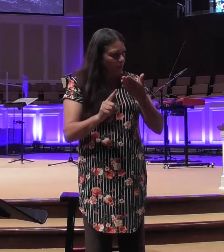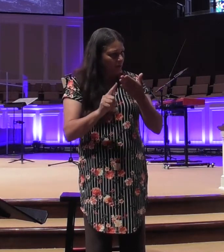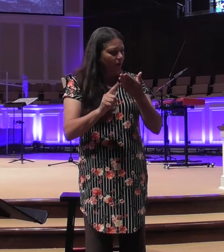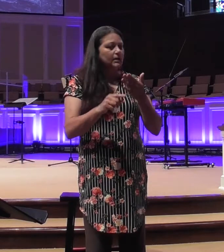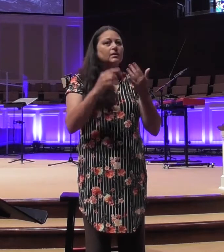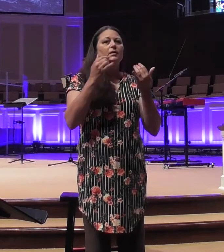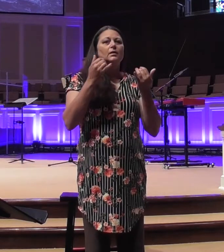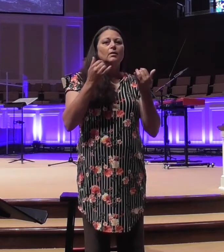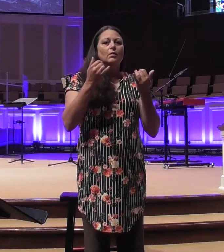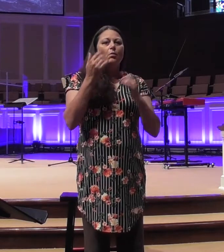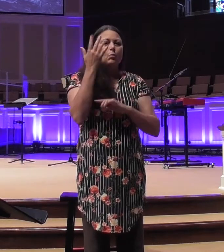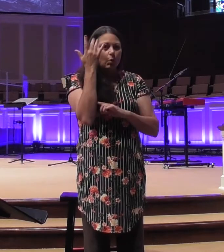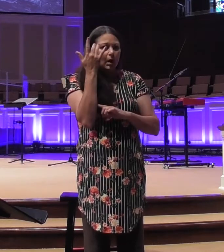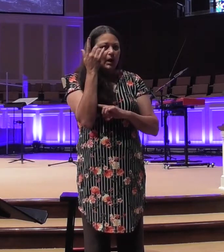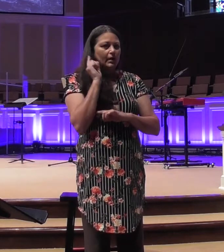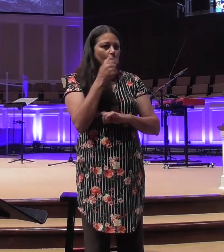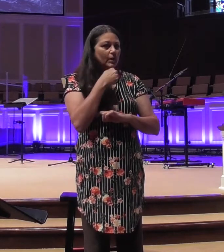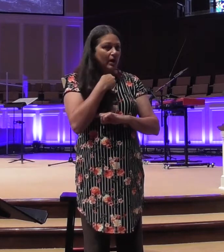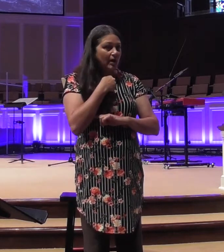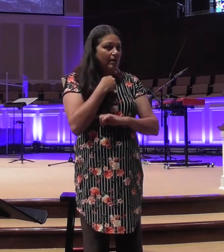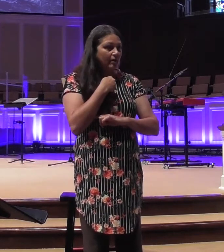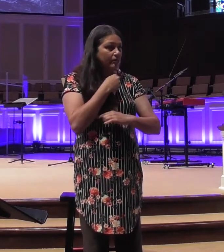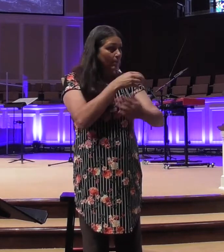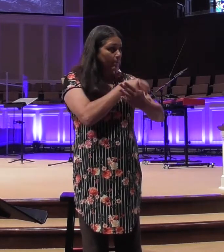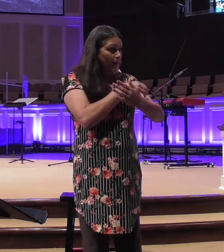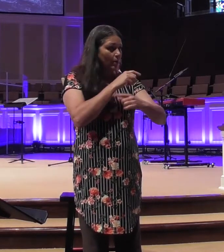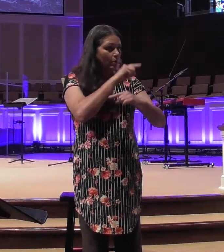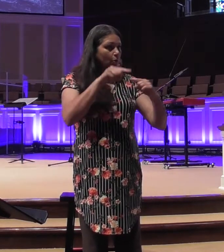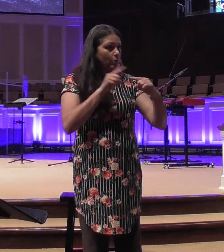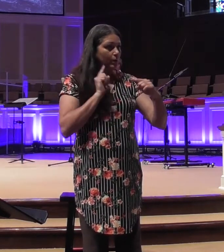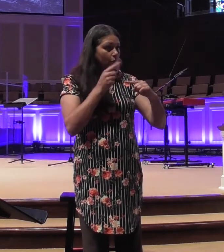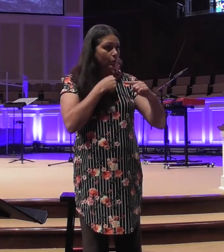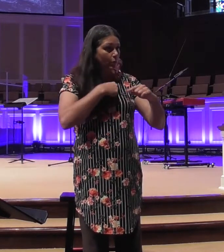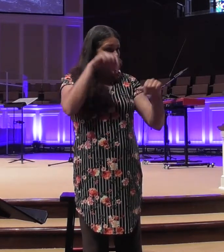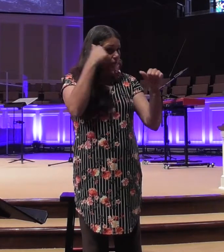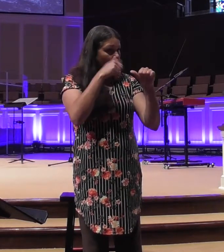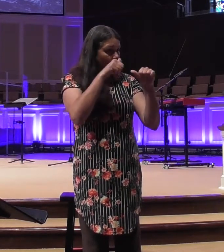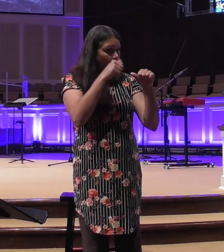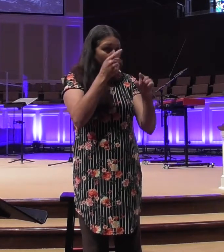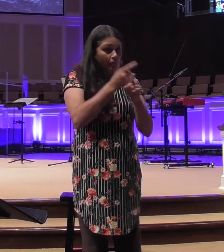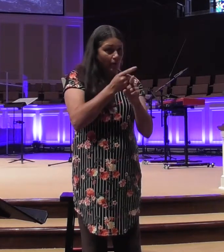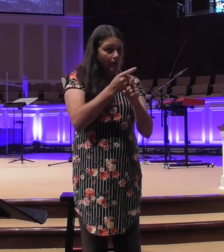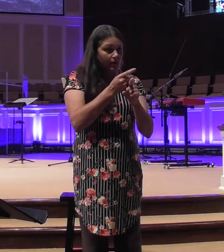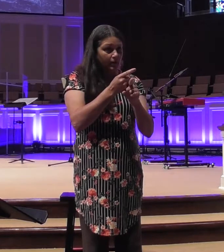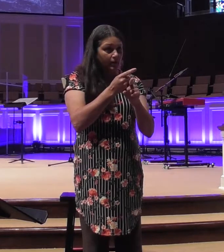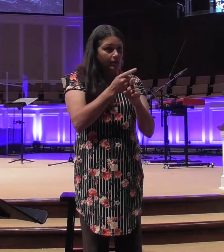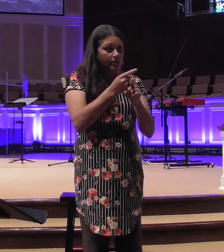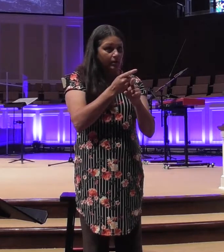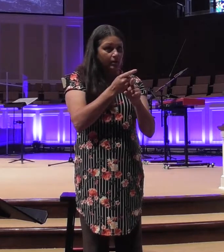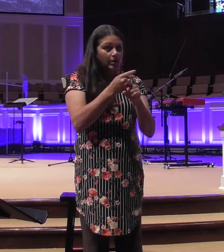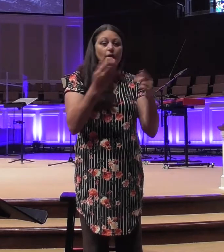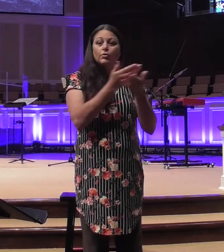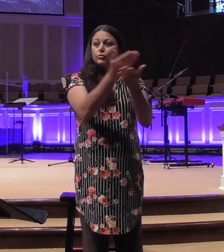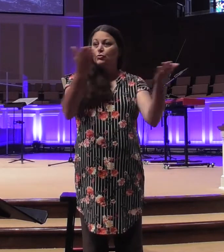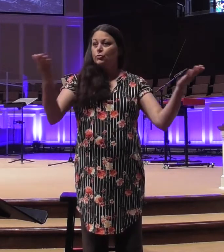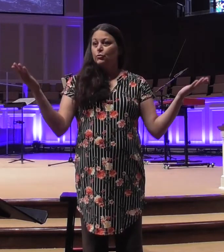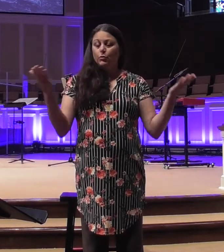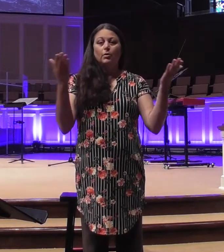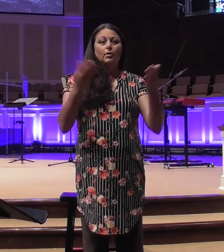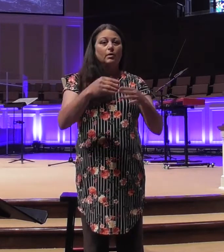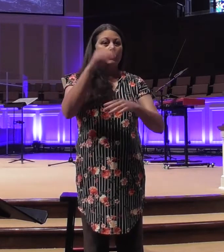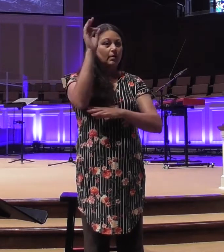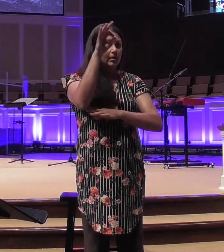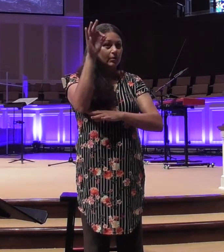in remembering rightly. And so you're going to preach the sermon this morning. You're going to preach. I'll take a few moments after